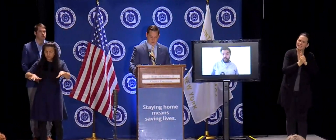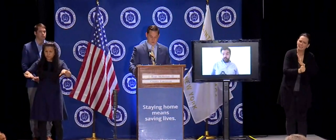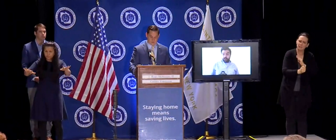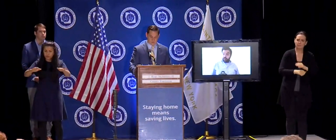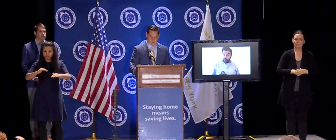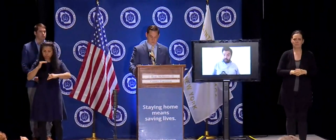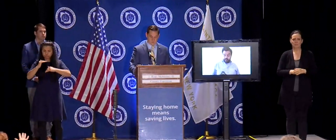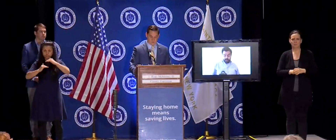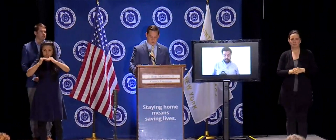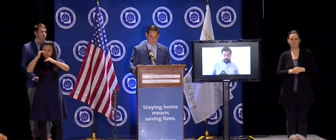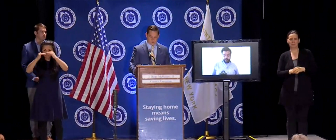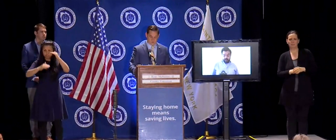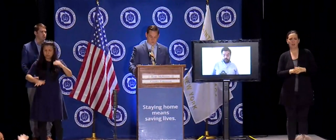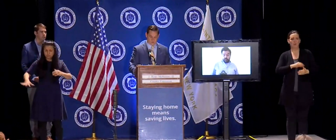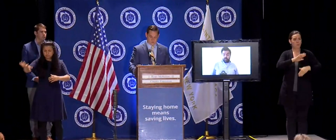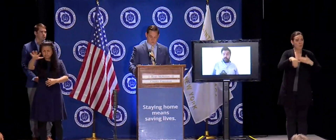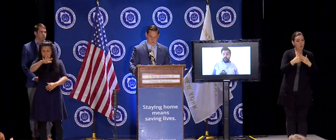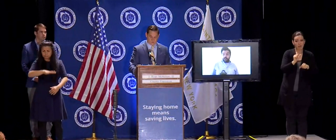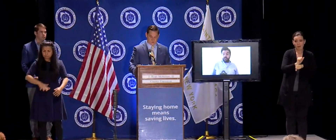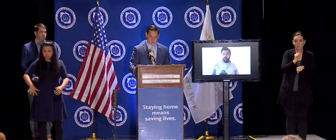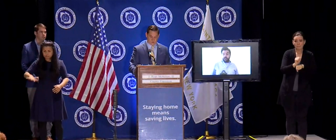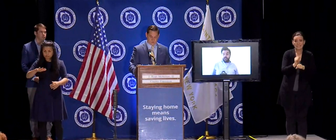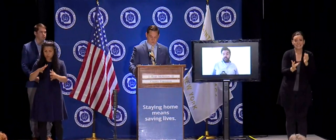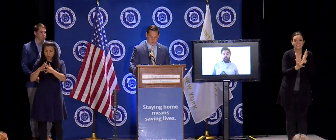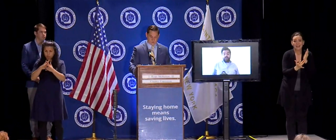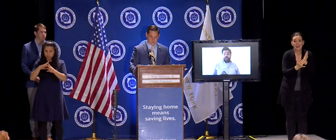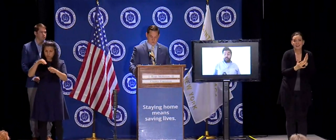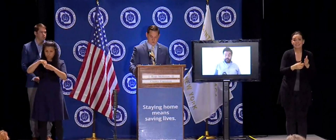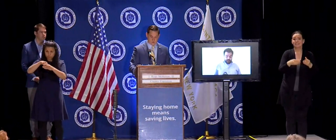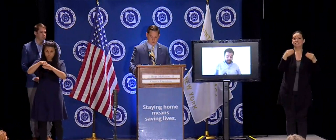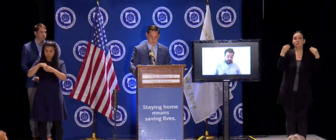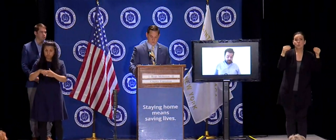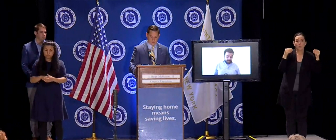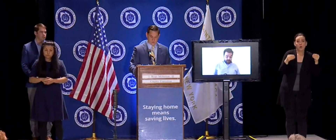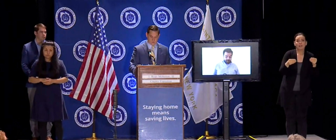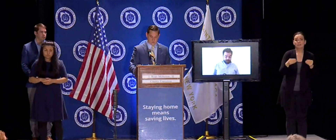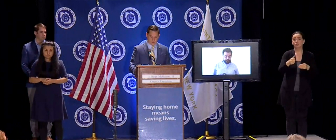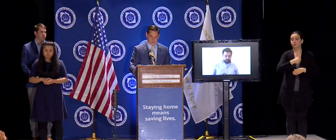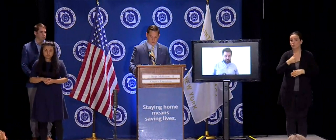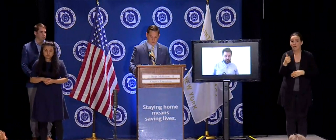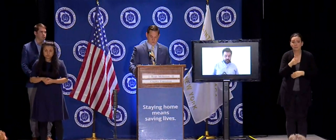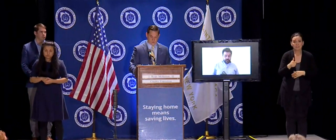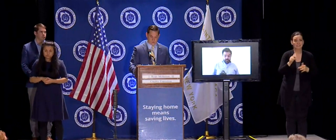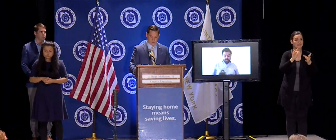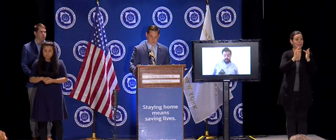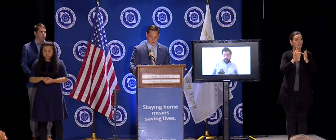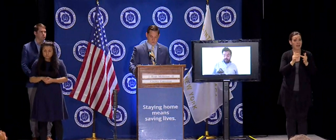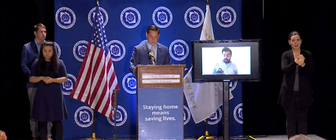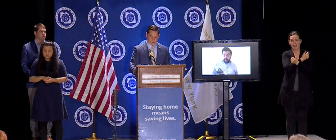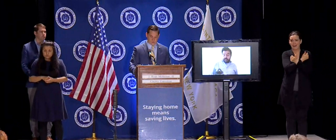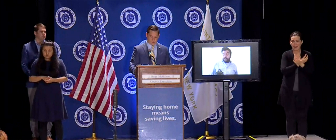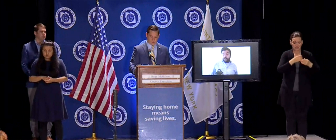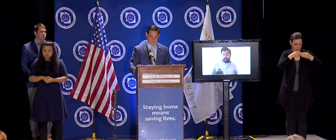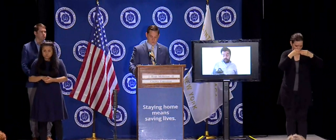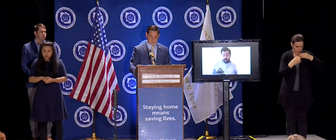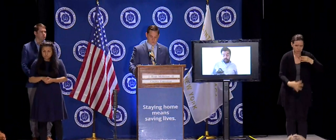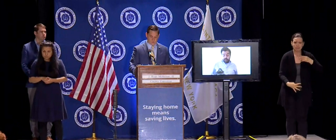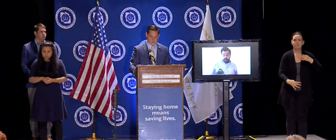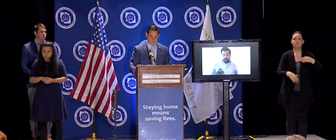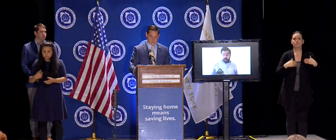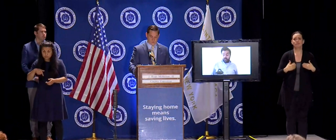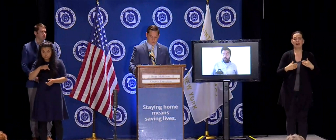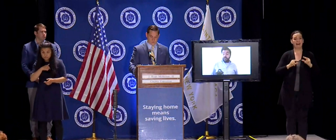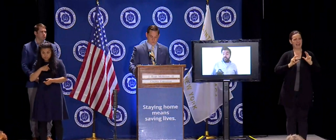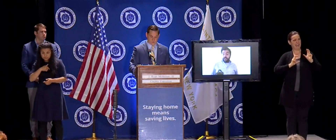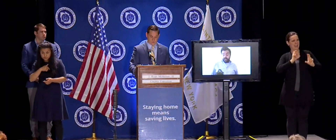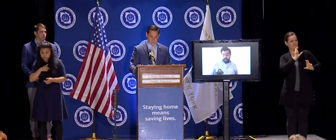hubs, fulfillment centers, retail stores, and transportation network. That investment is in addition